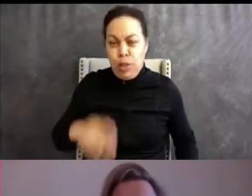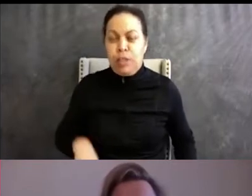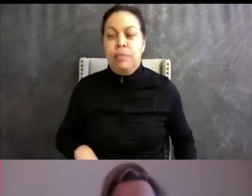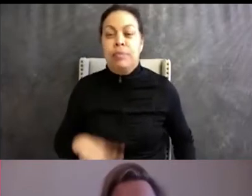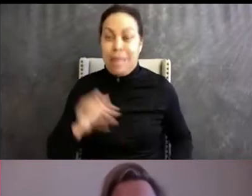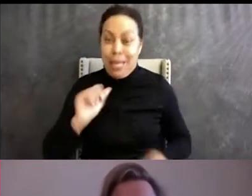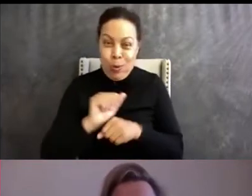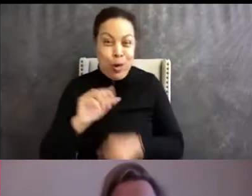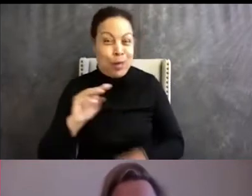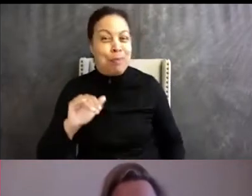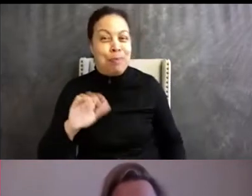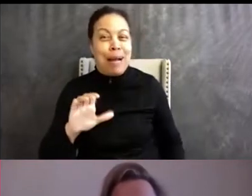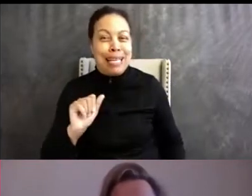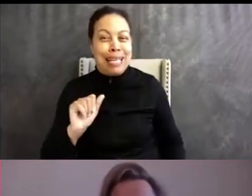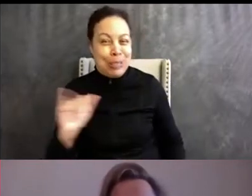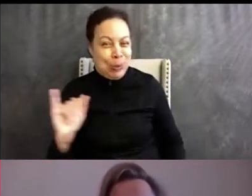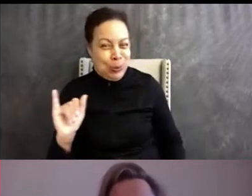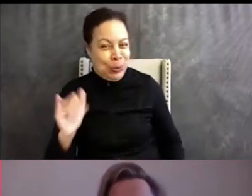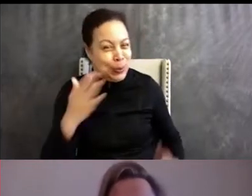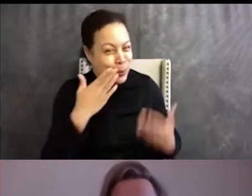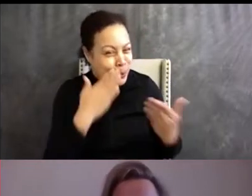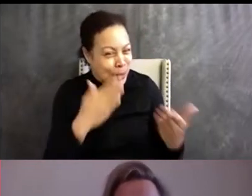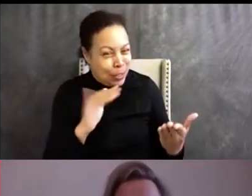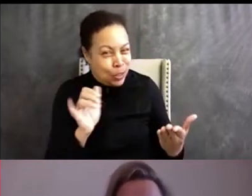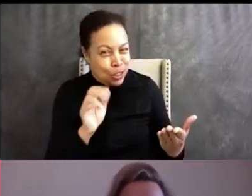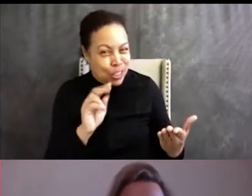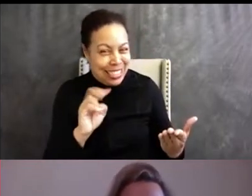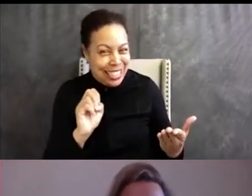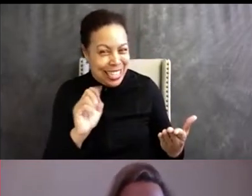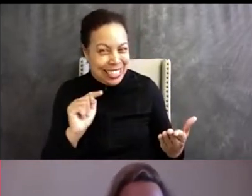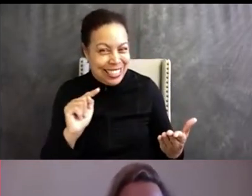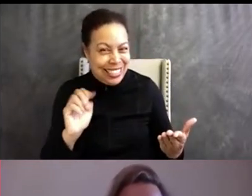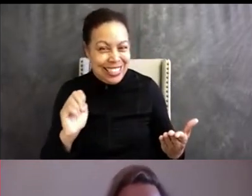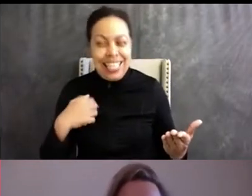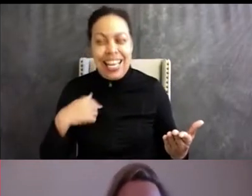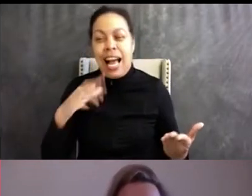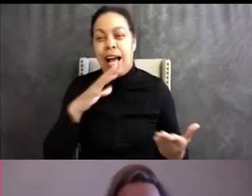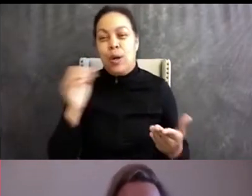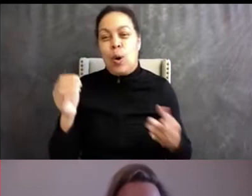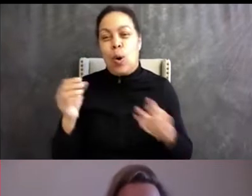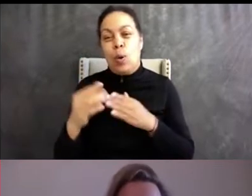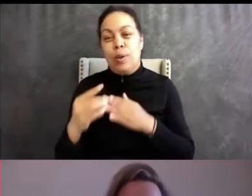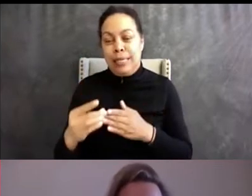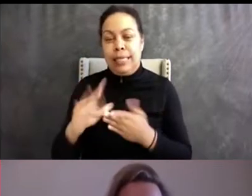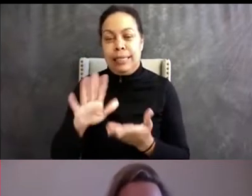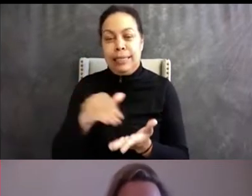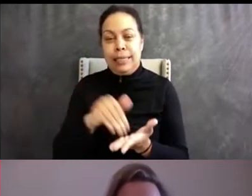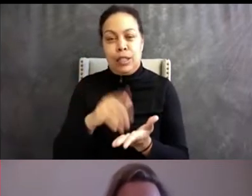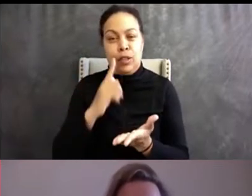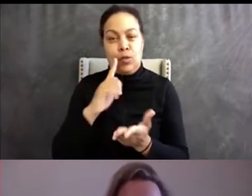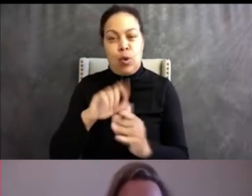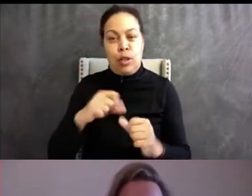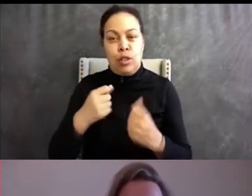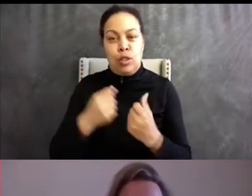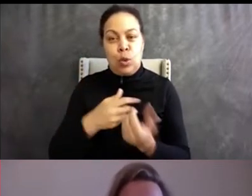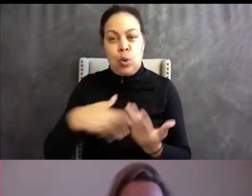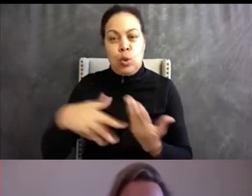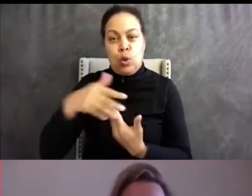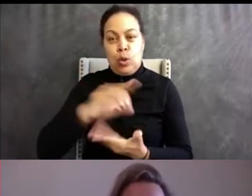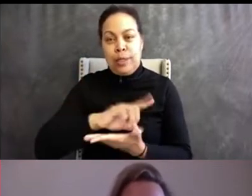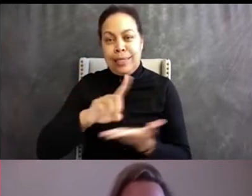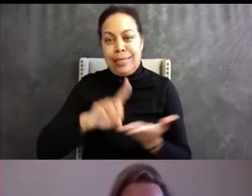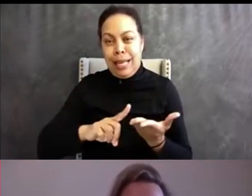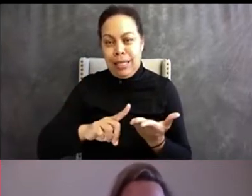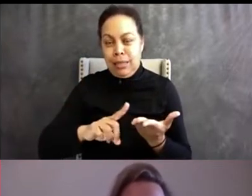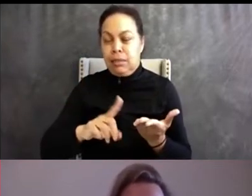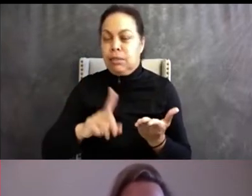MICA. Thanks, Jeanette, for that. I co-direct our Center for Social Design, and so really interested